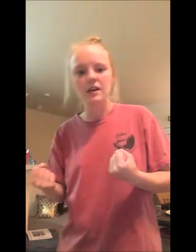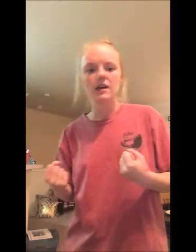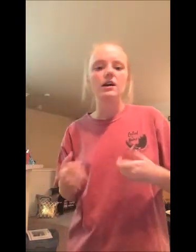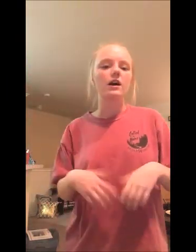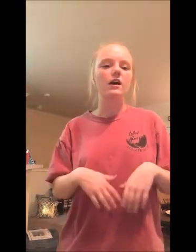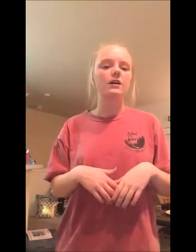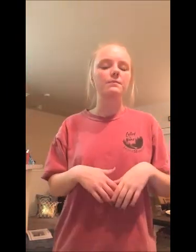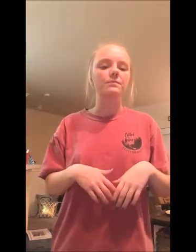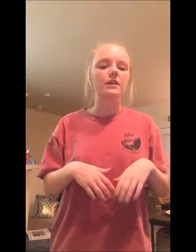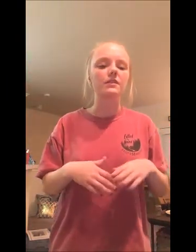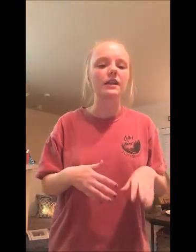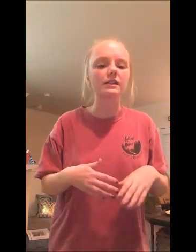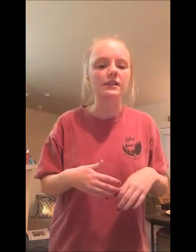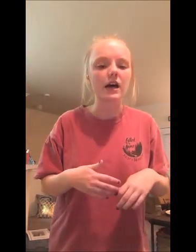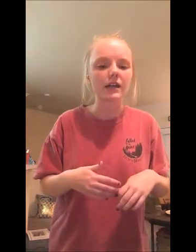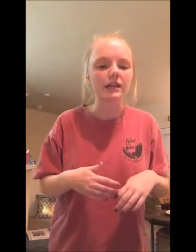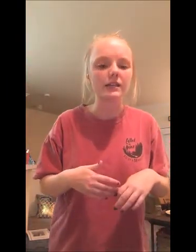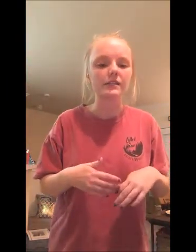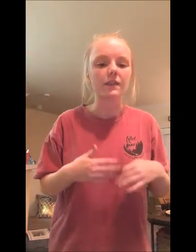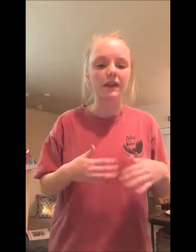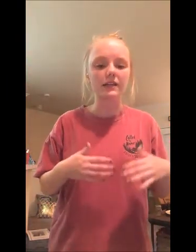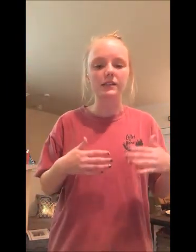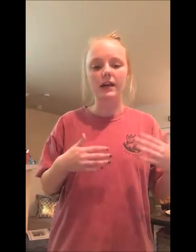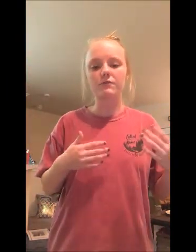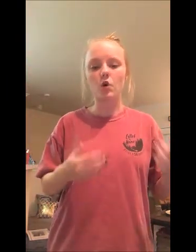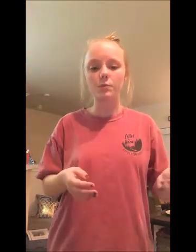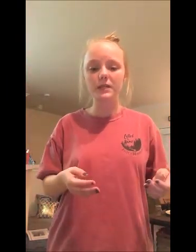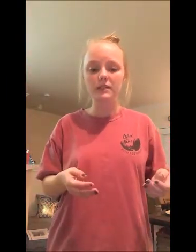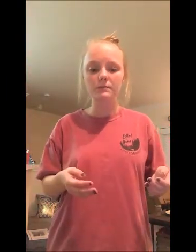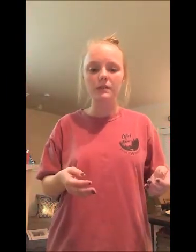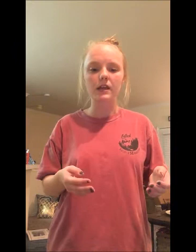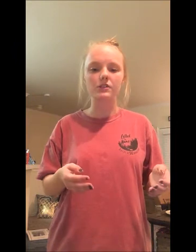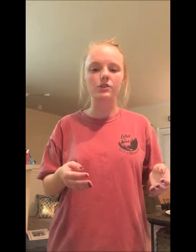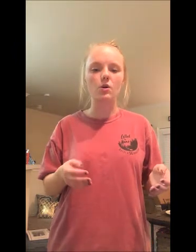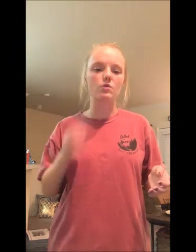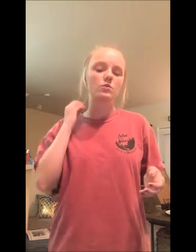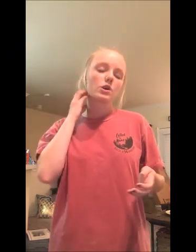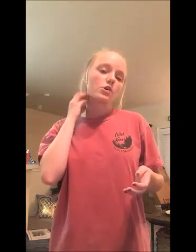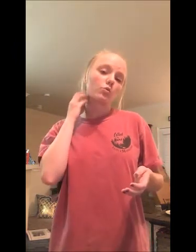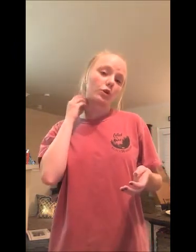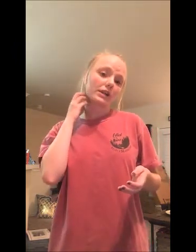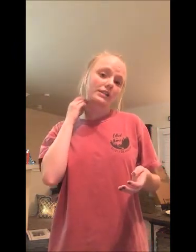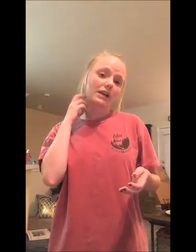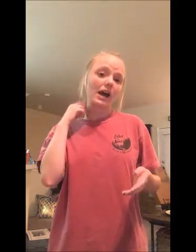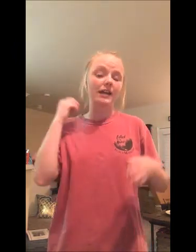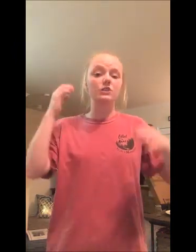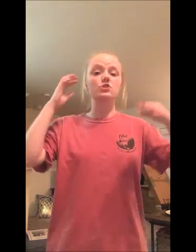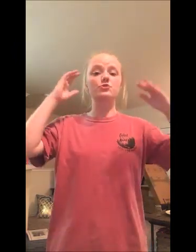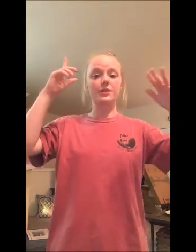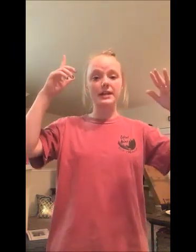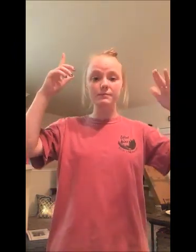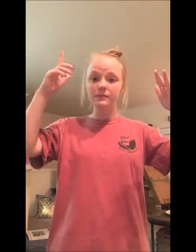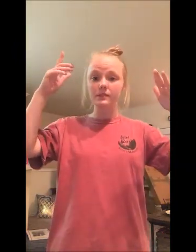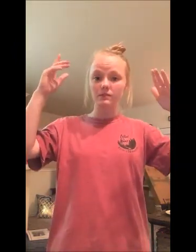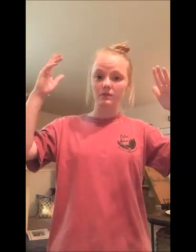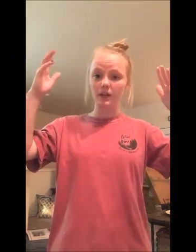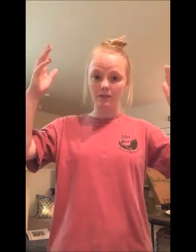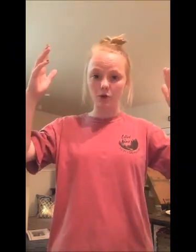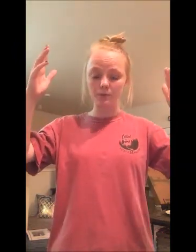And the next line is things I have hoped in. And so we're going to sign dreams that I've hoped